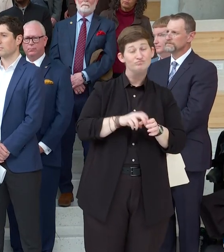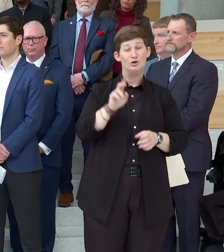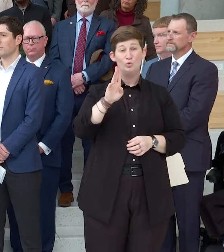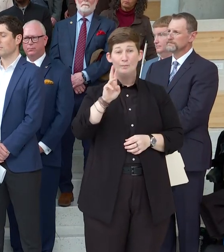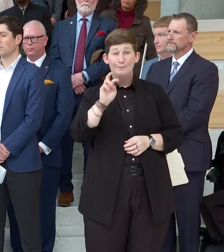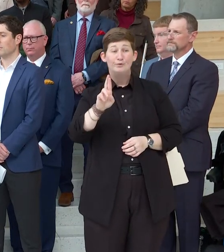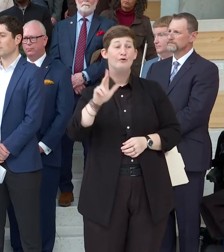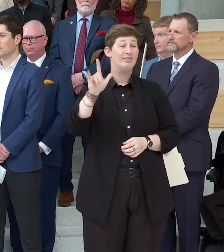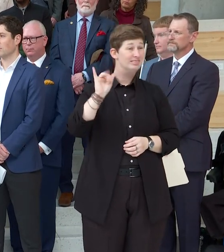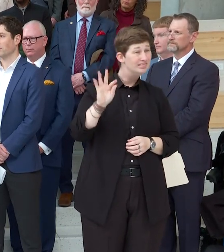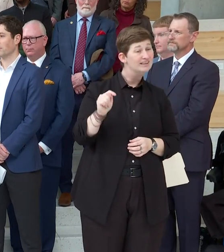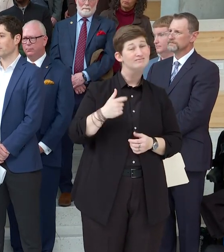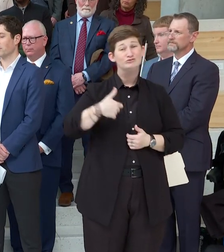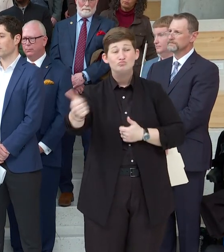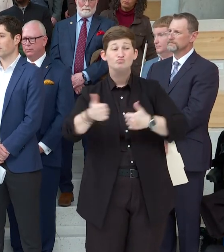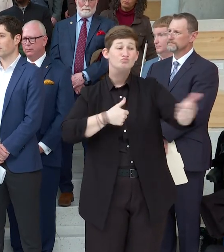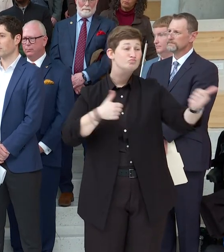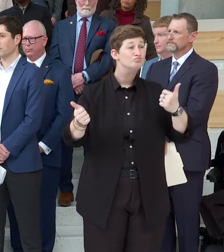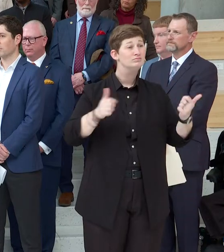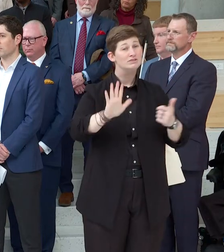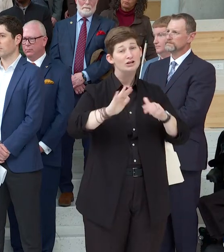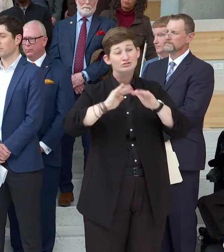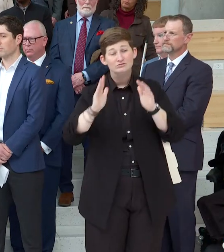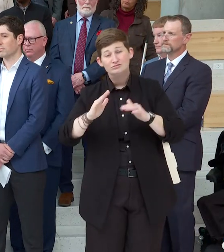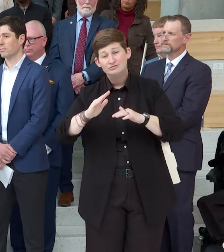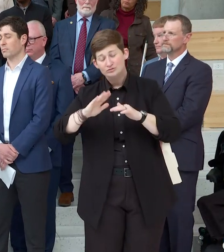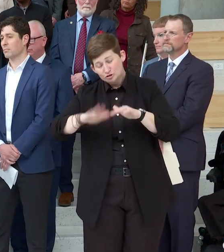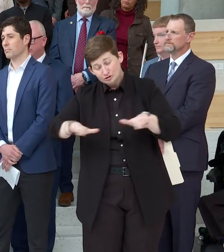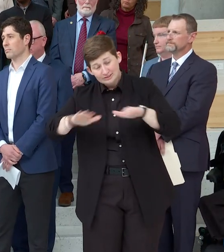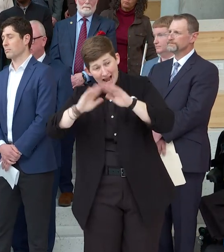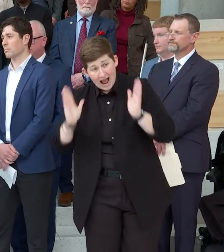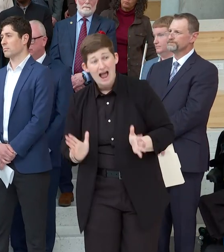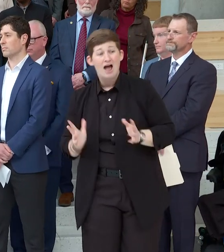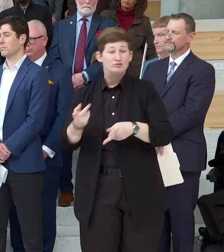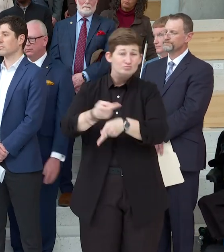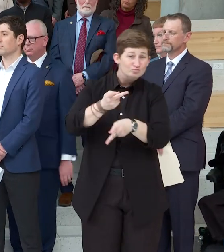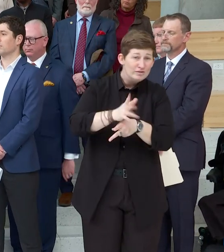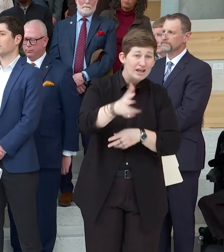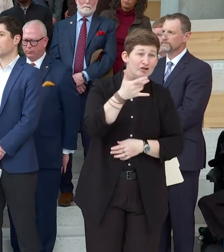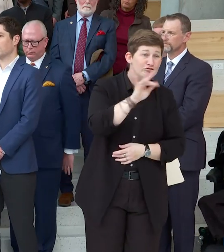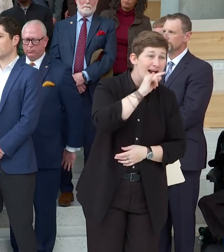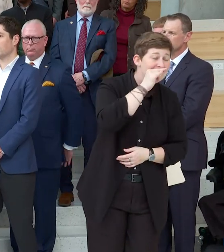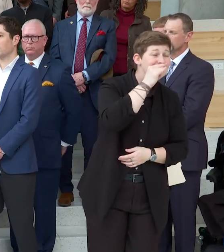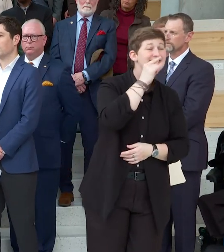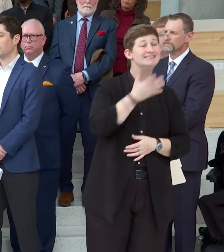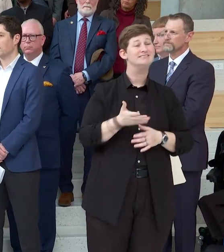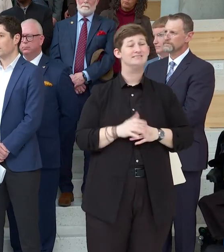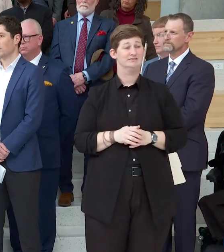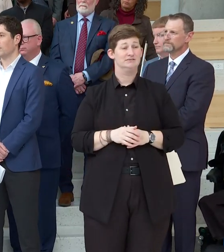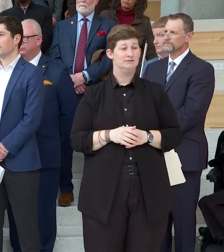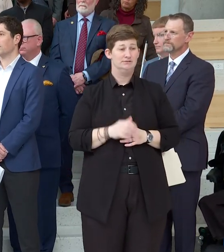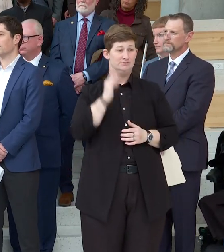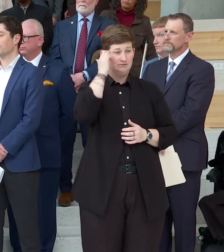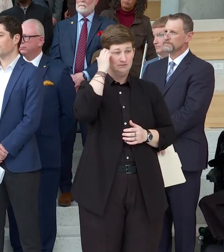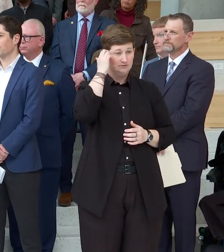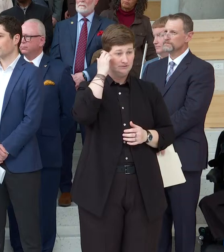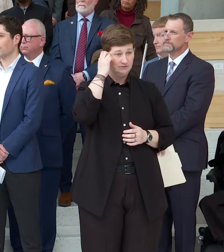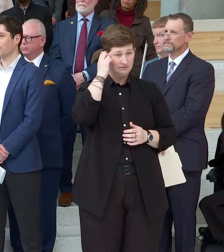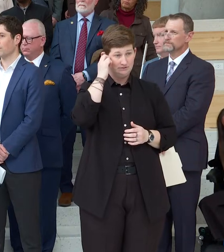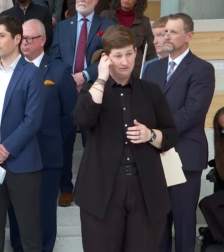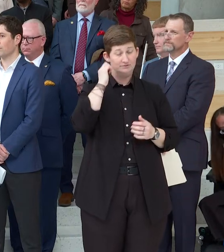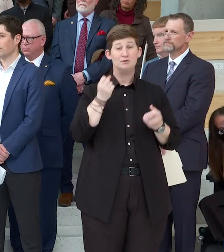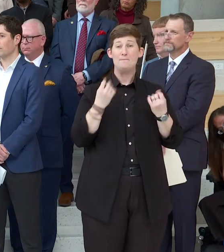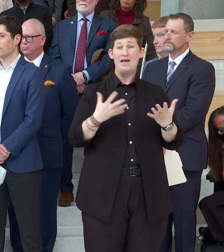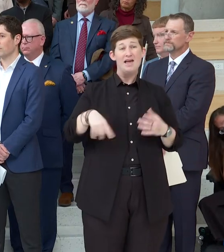their children's house so they can babysit their grandchildren. Not everybody has access to a car. So it's very,